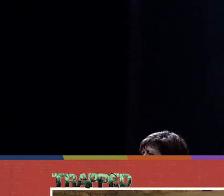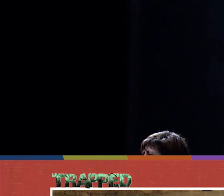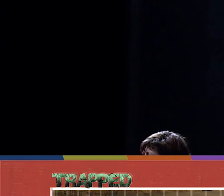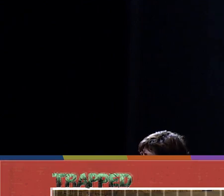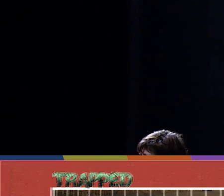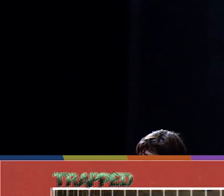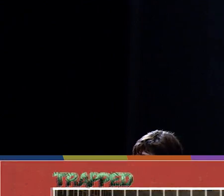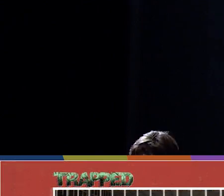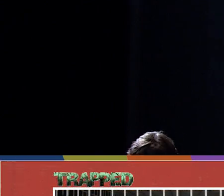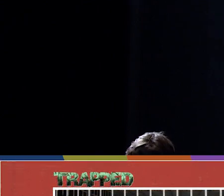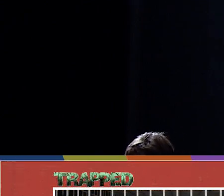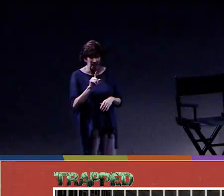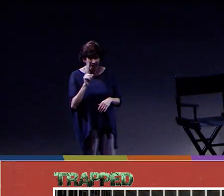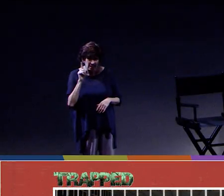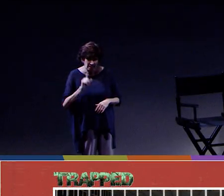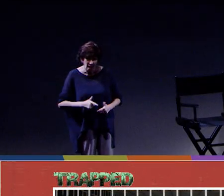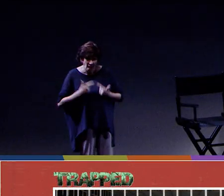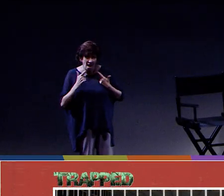got live rats,